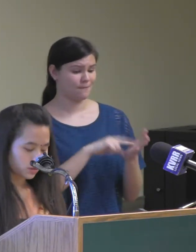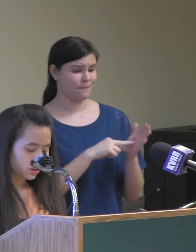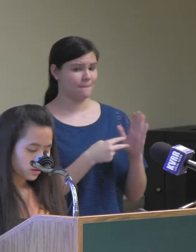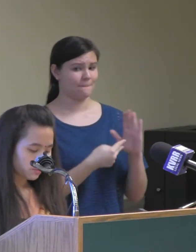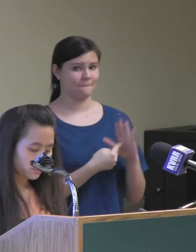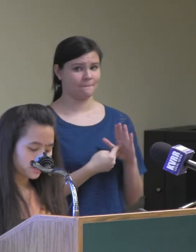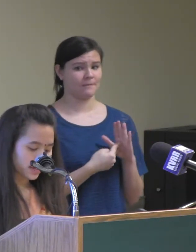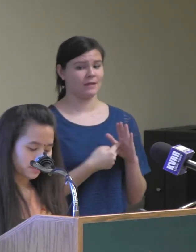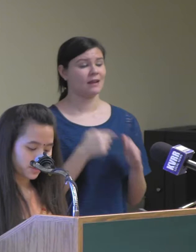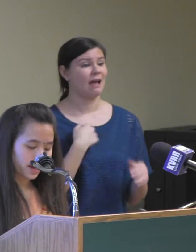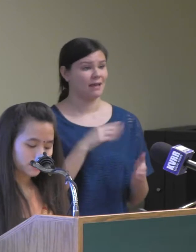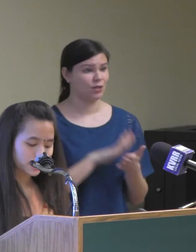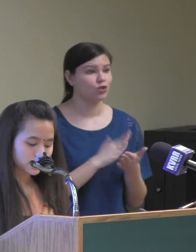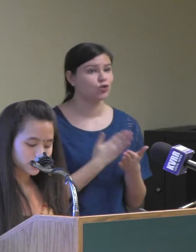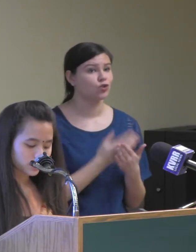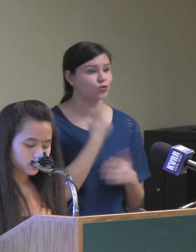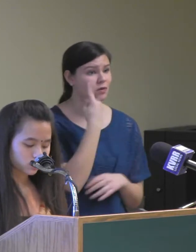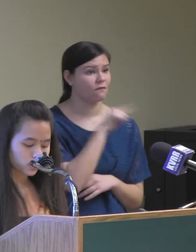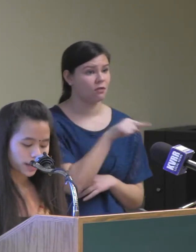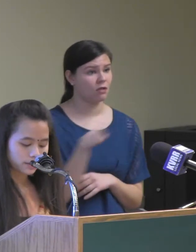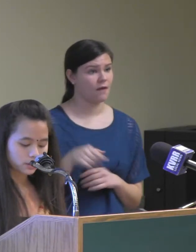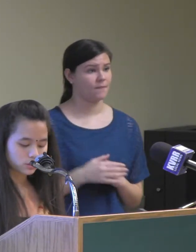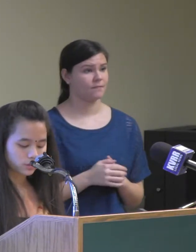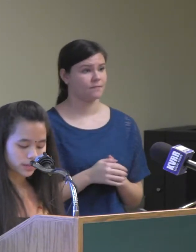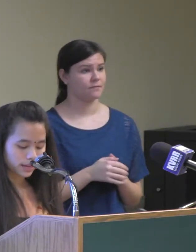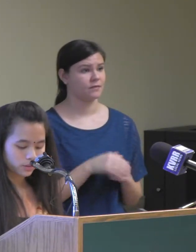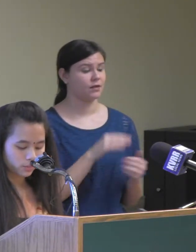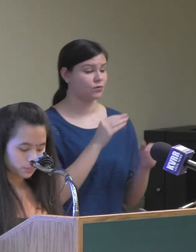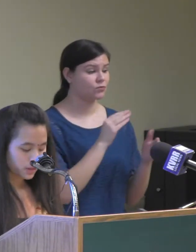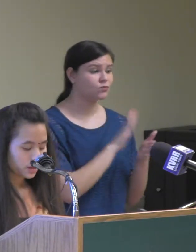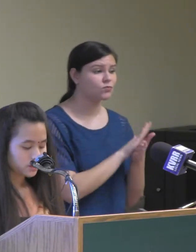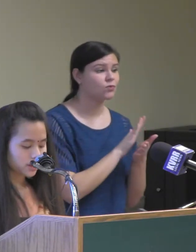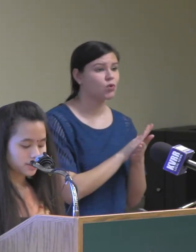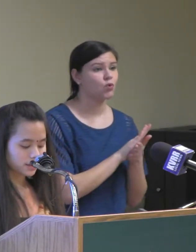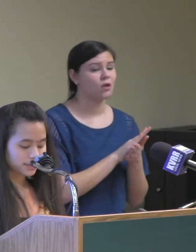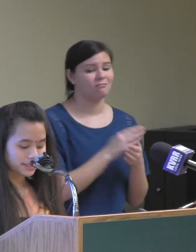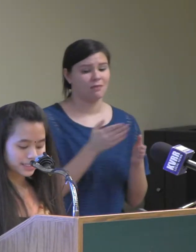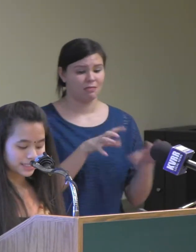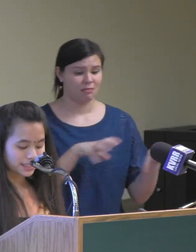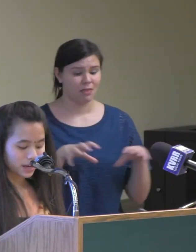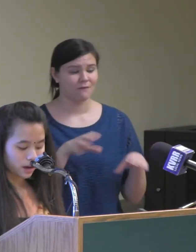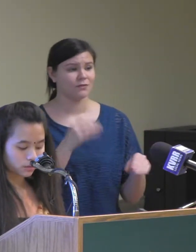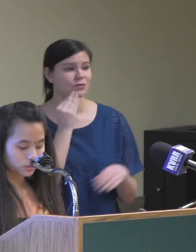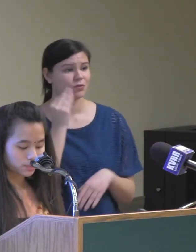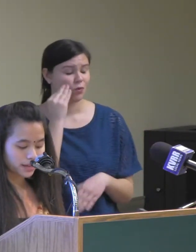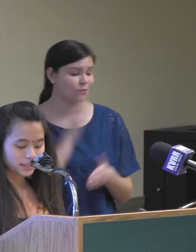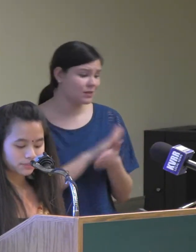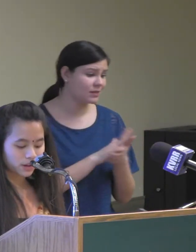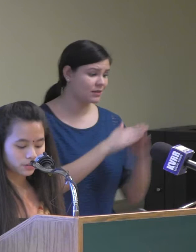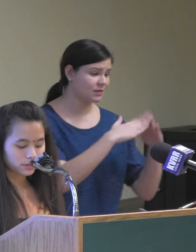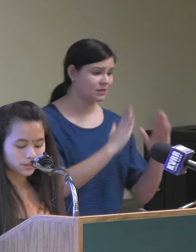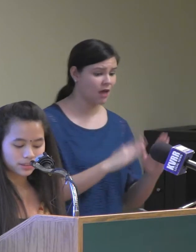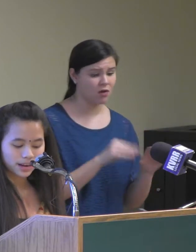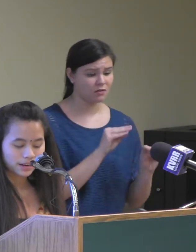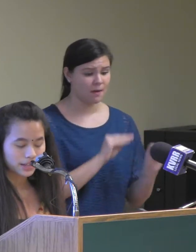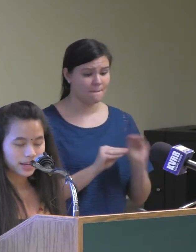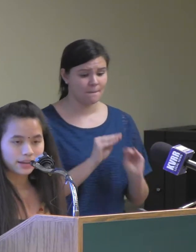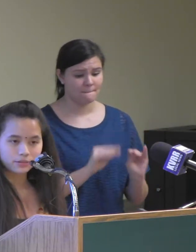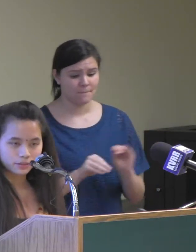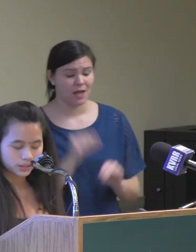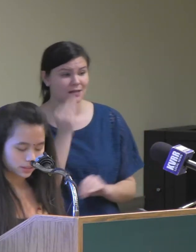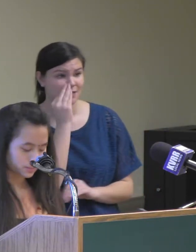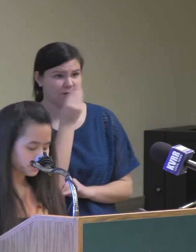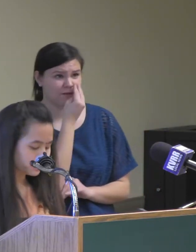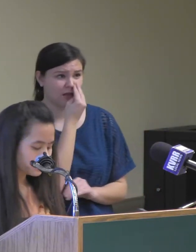food for them. I managed my school and the chores at home, such as cleaning the house, planting flowers in the garden,